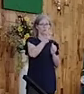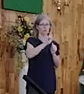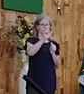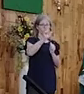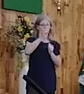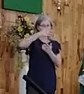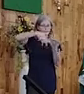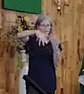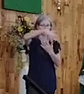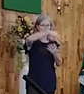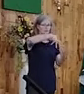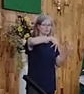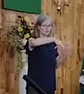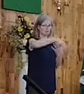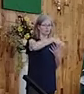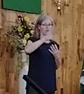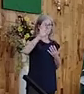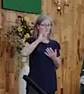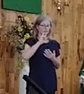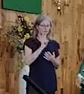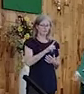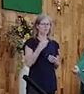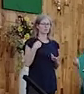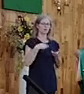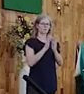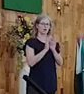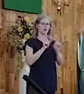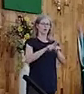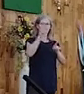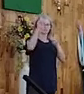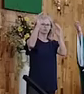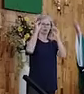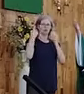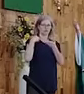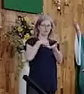Midst and at his command, let us pray as he taught us.